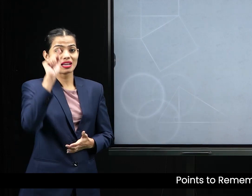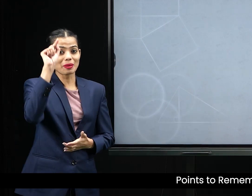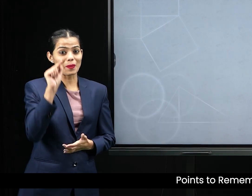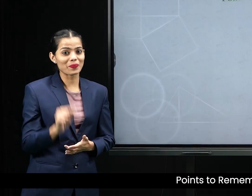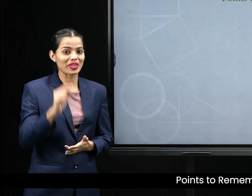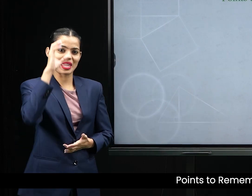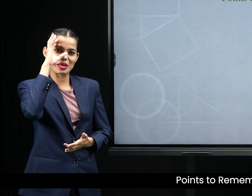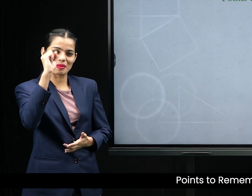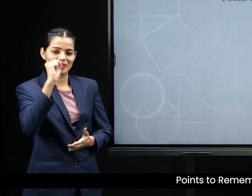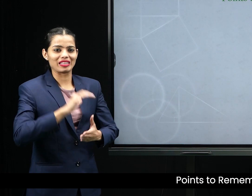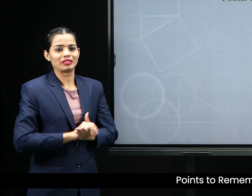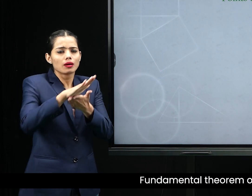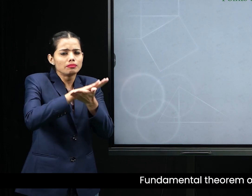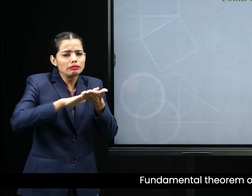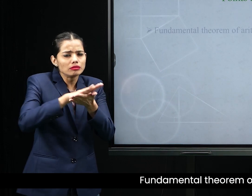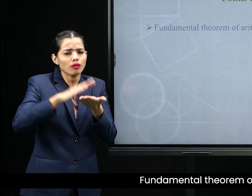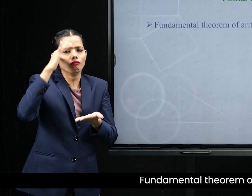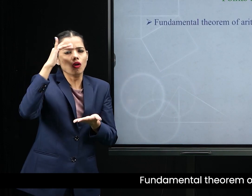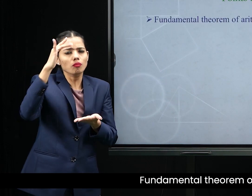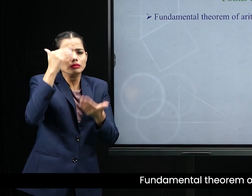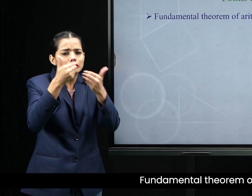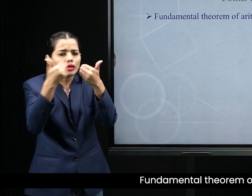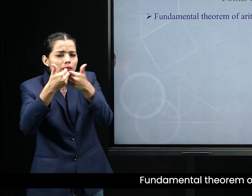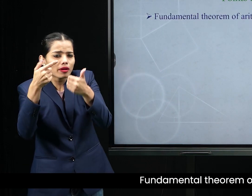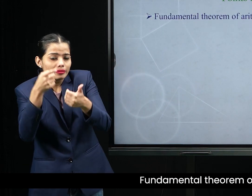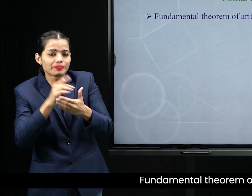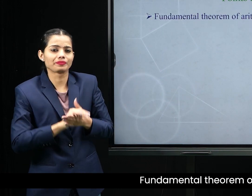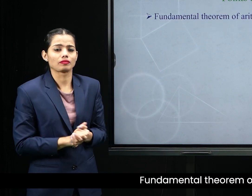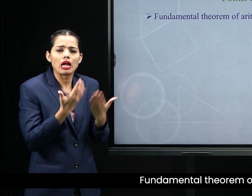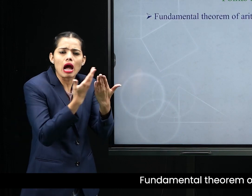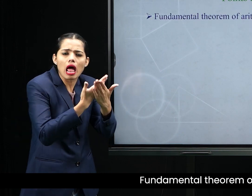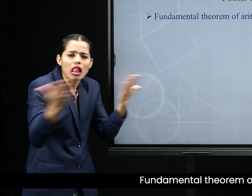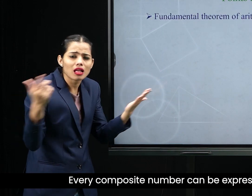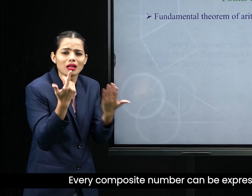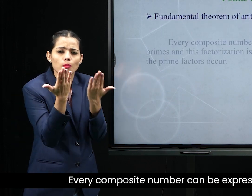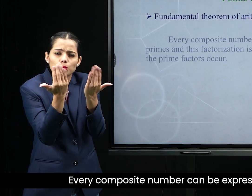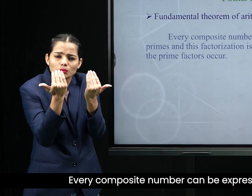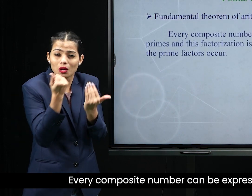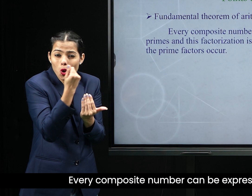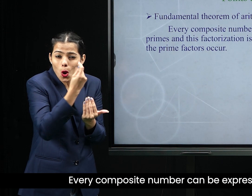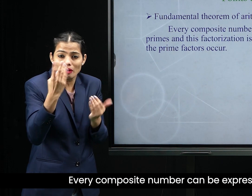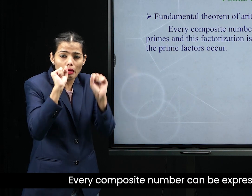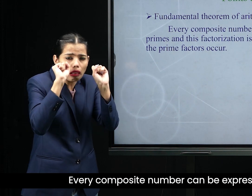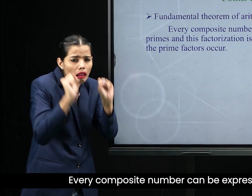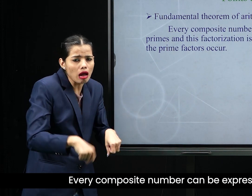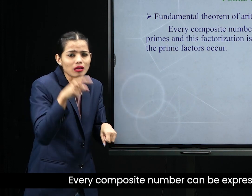Points to remember. Fundamental Theorem of Arithmetic. Every composite number can